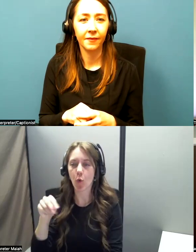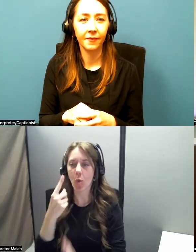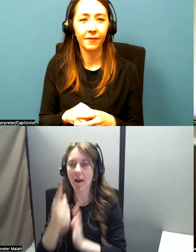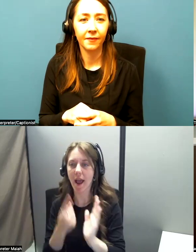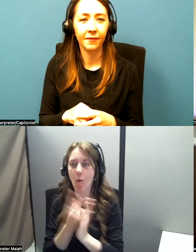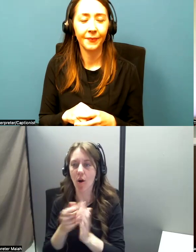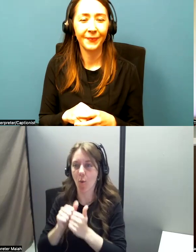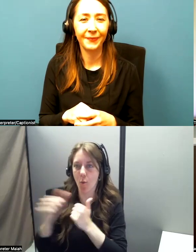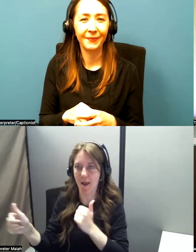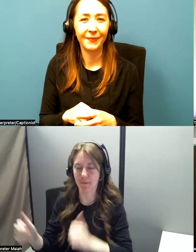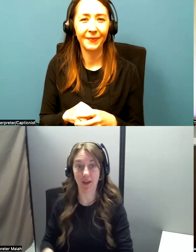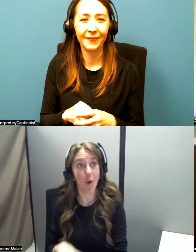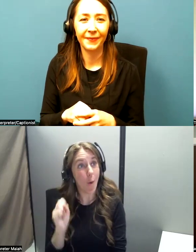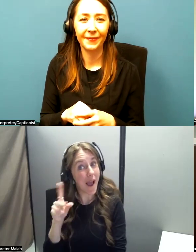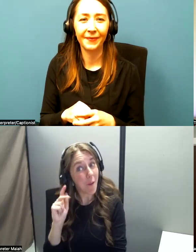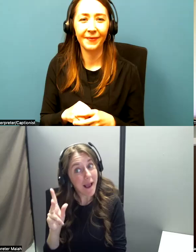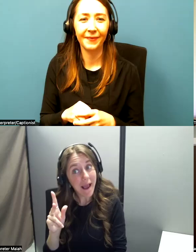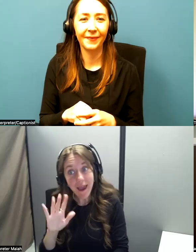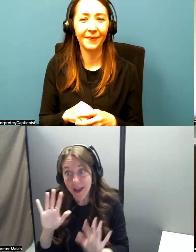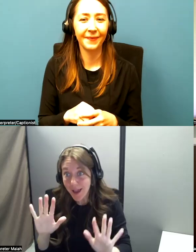okay, just checking.